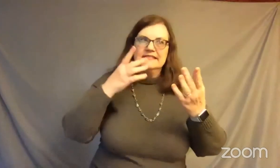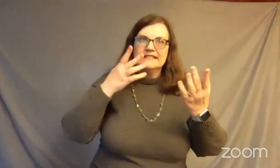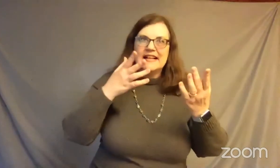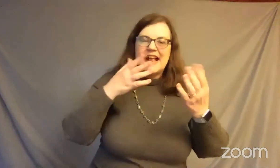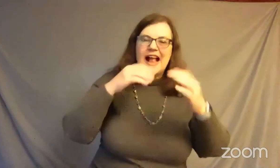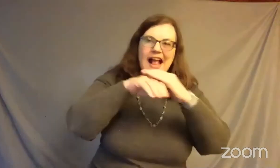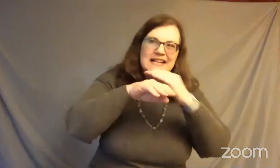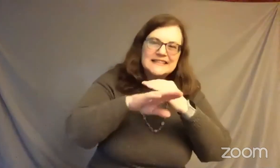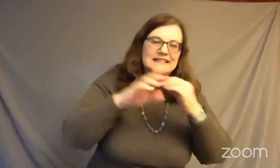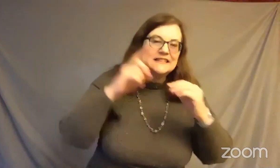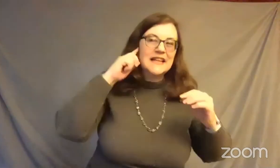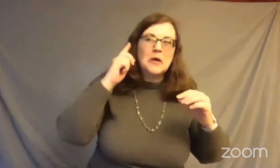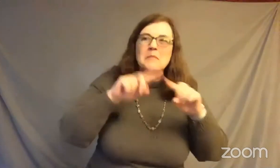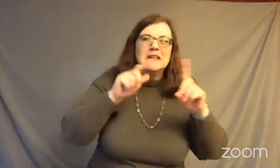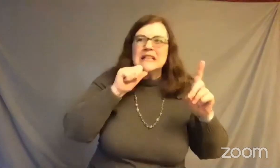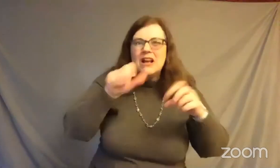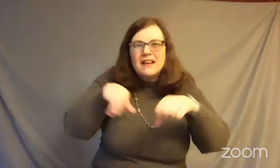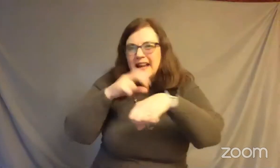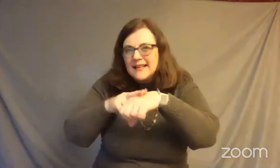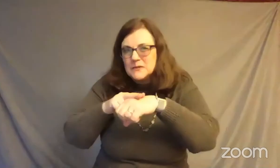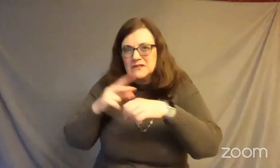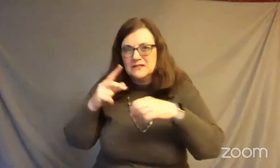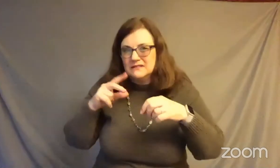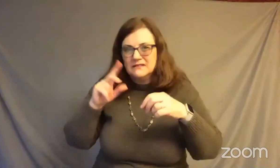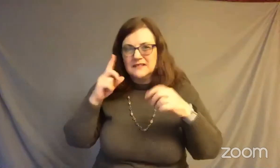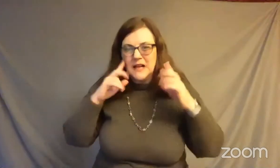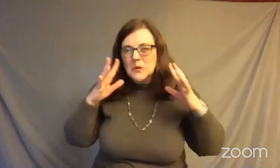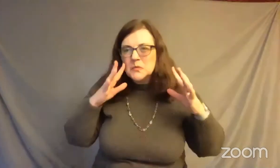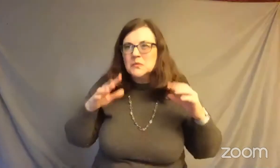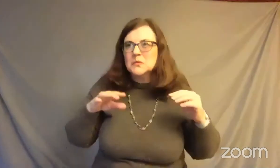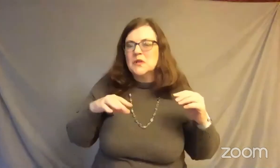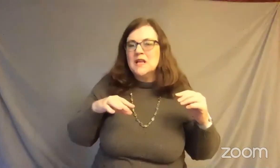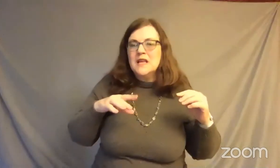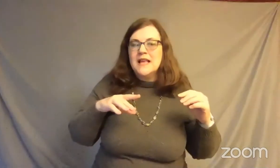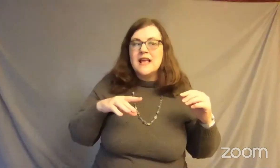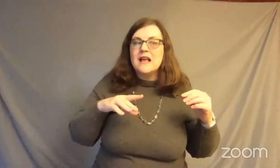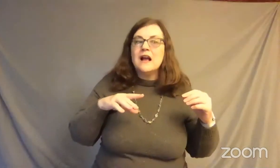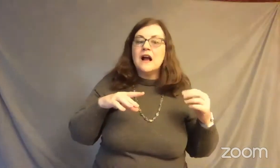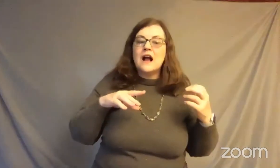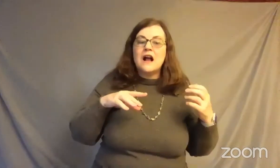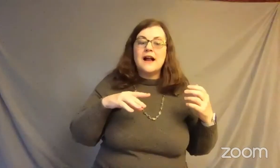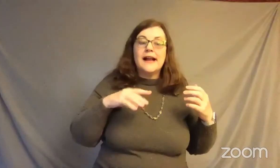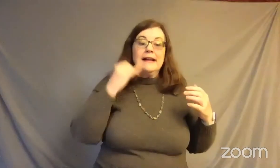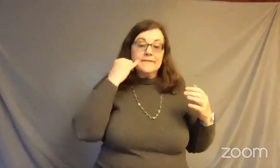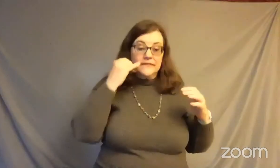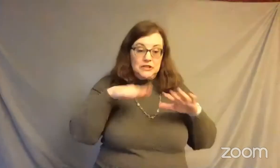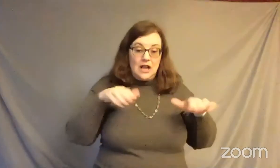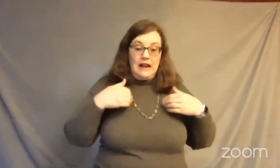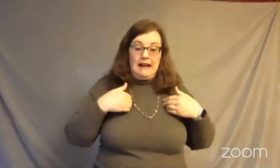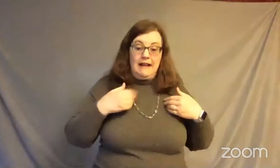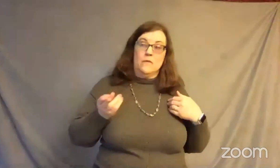Cochlear implants and assistive technology provide access to sound, but it's not natural sound. It's not natural language.